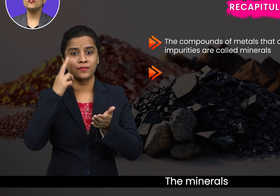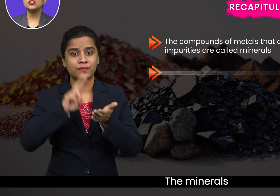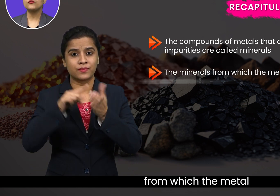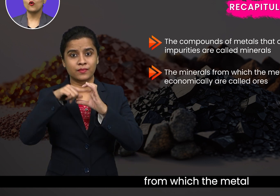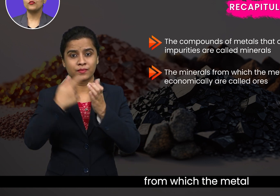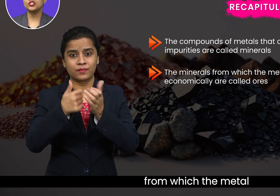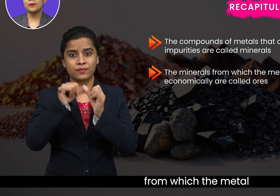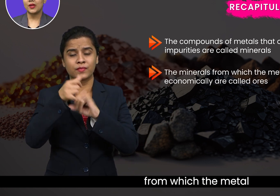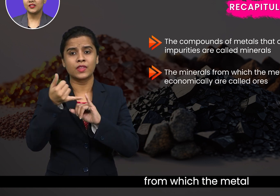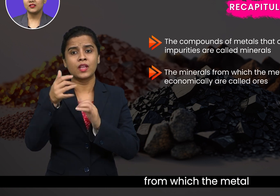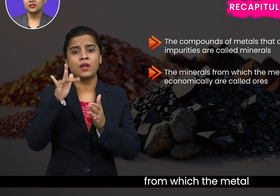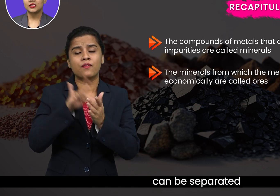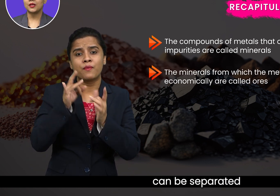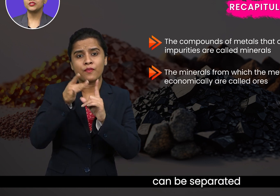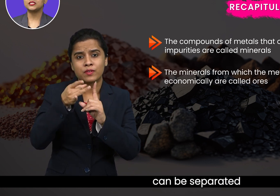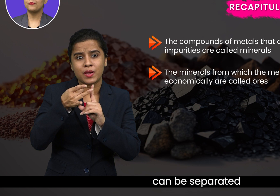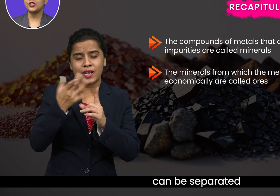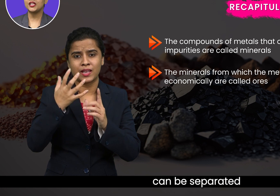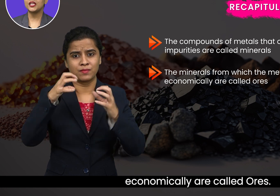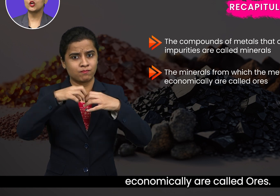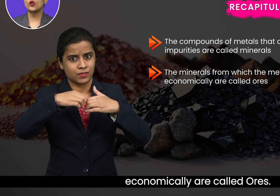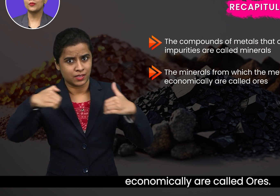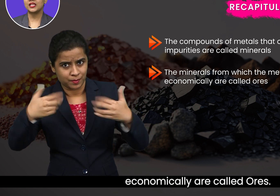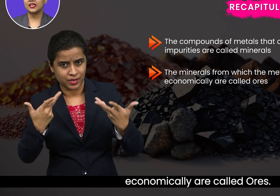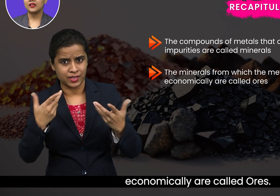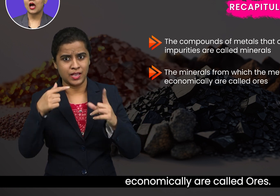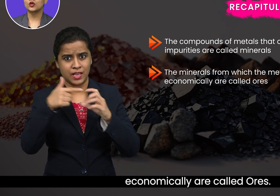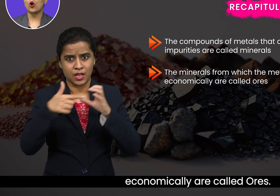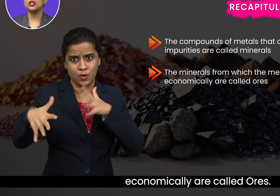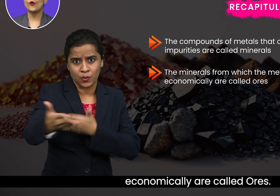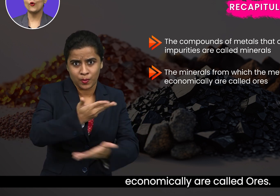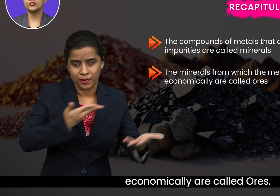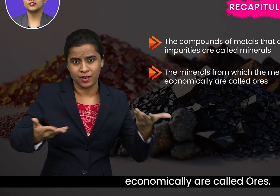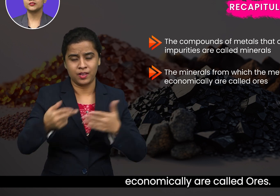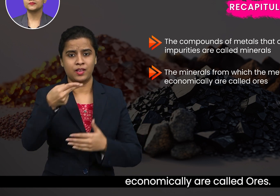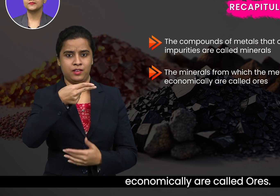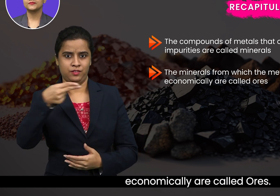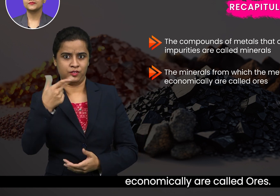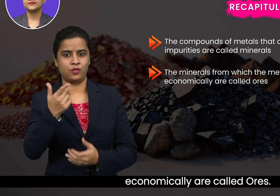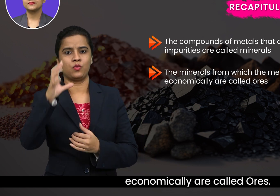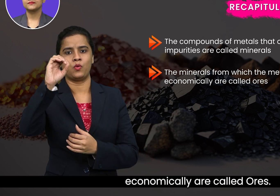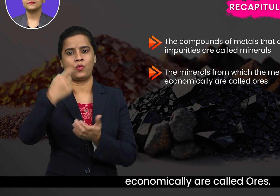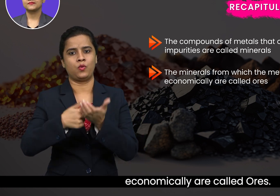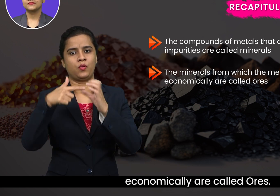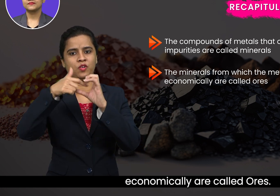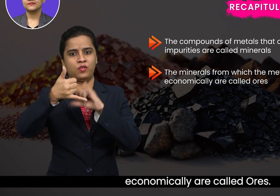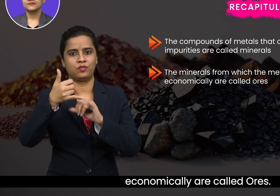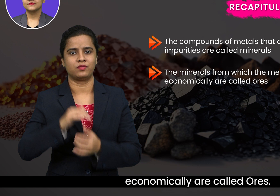The minerals from which the metal can be separated economically are called ores.